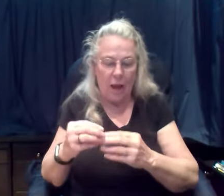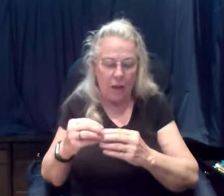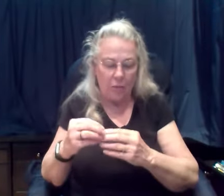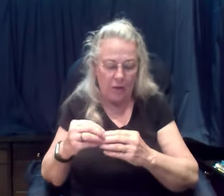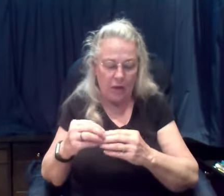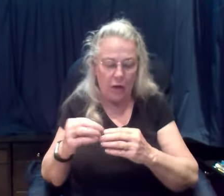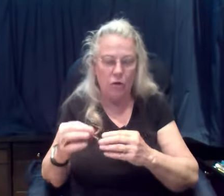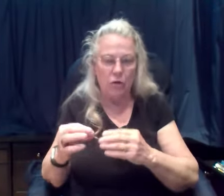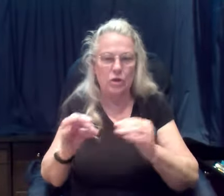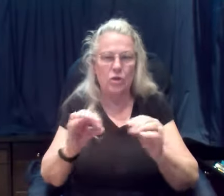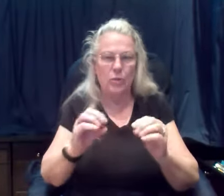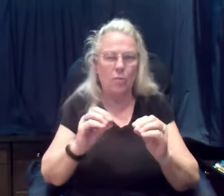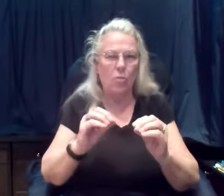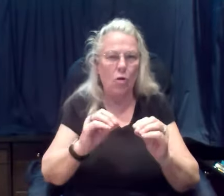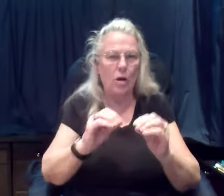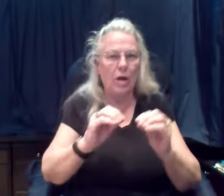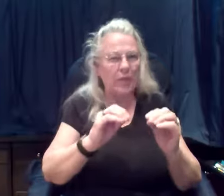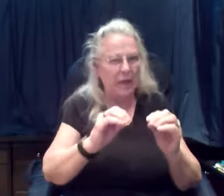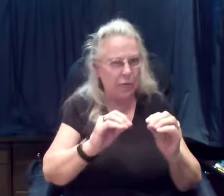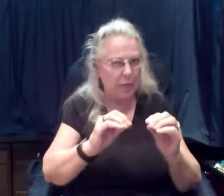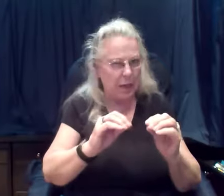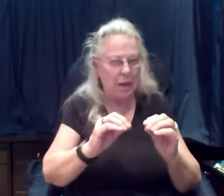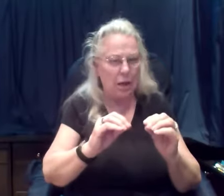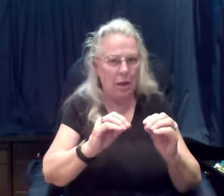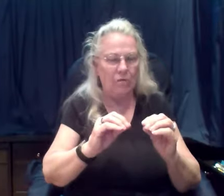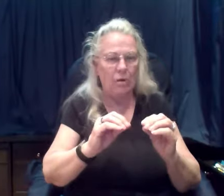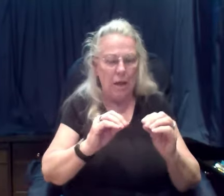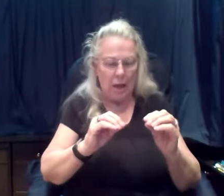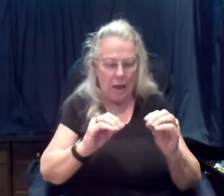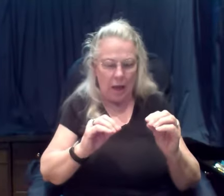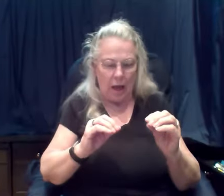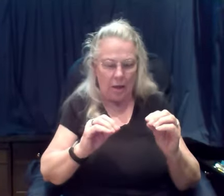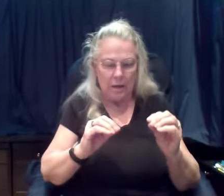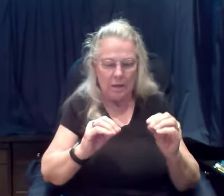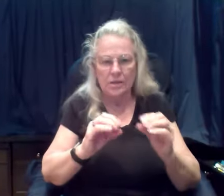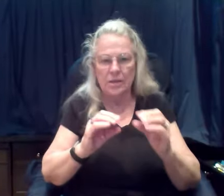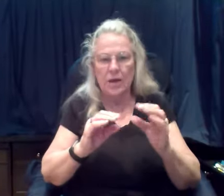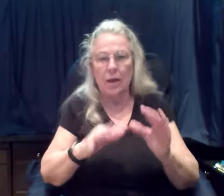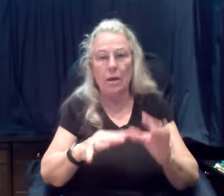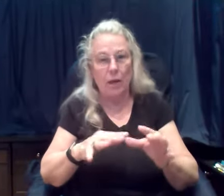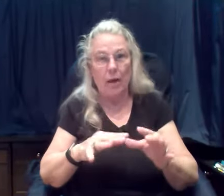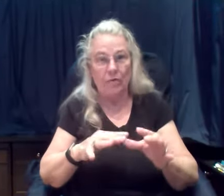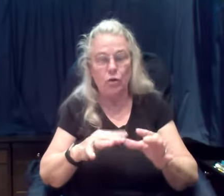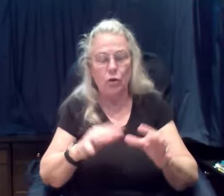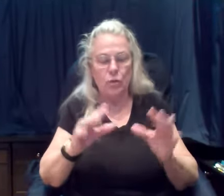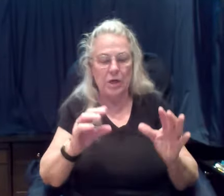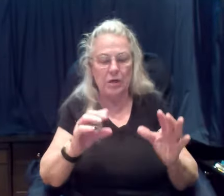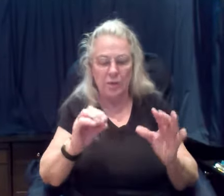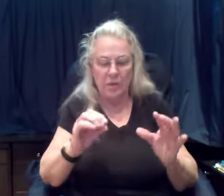would encourage it to be more of the intermediate level. It doesn't take a lot of interpretation, but there are